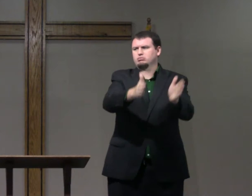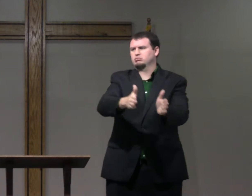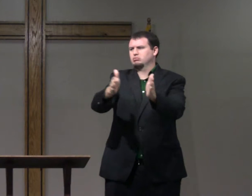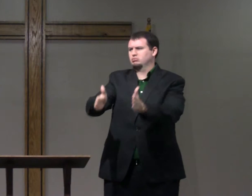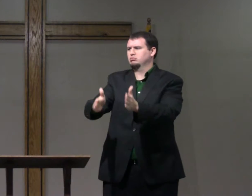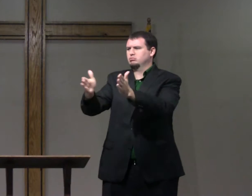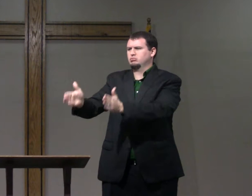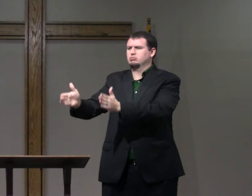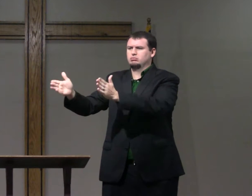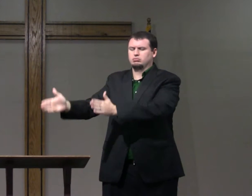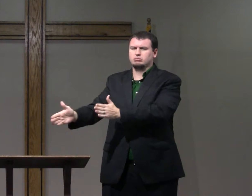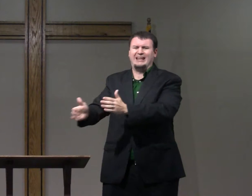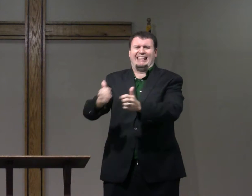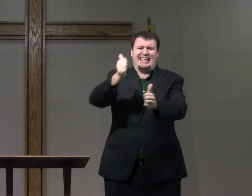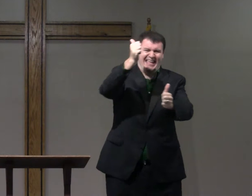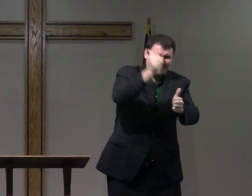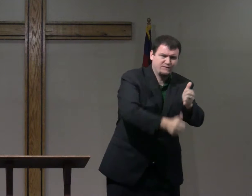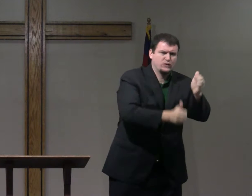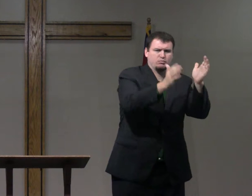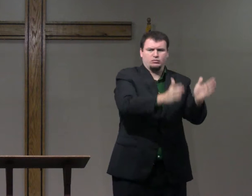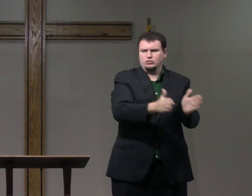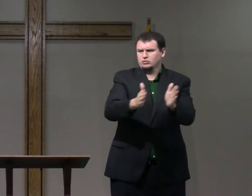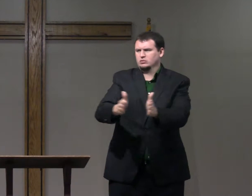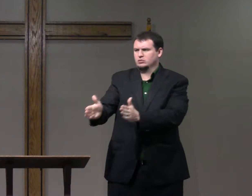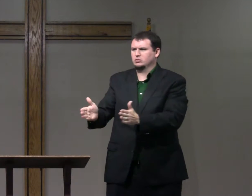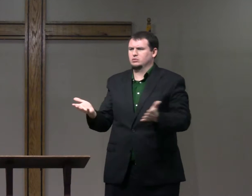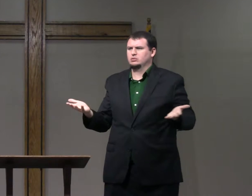Every creature, every person.